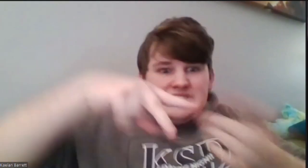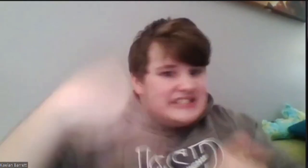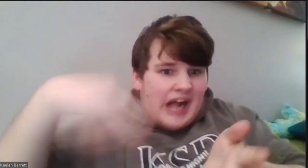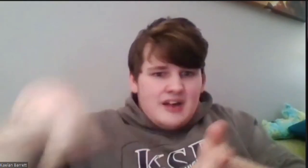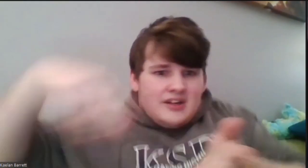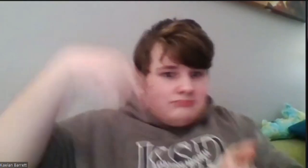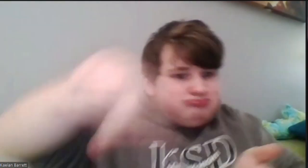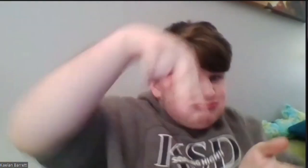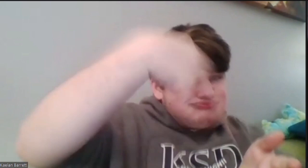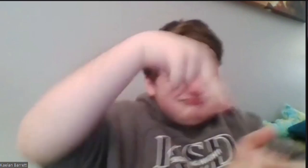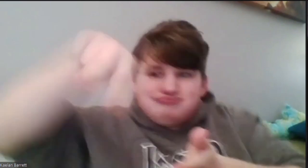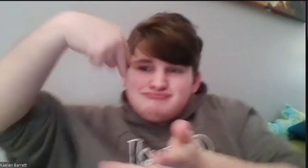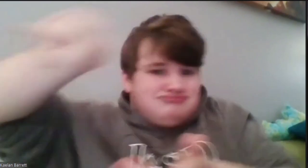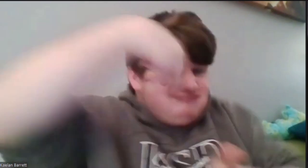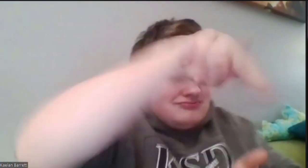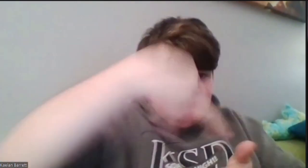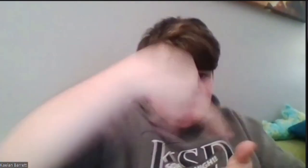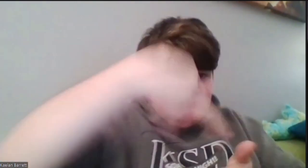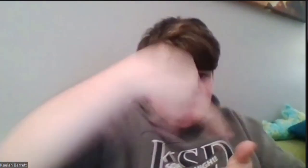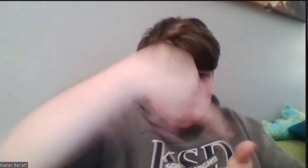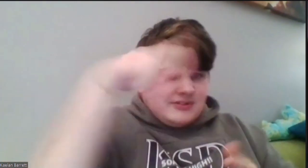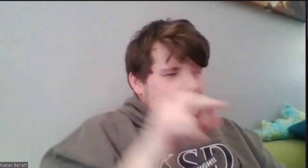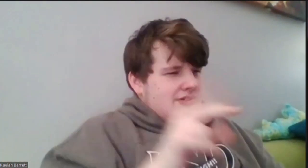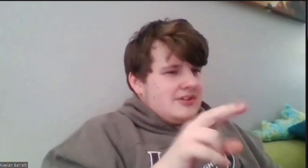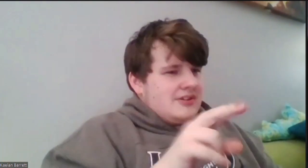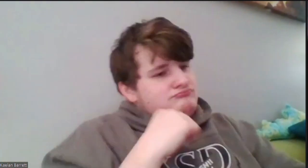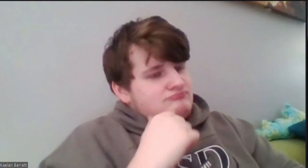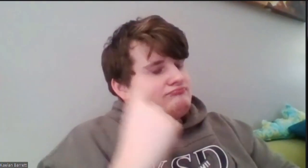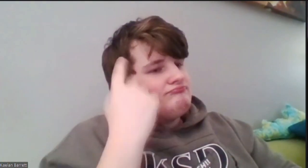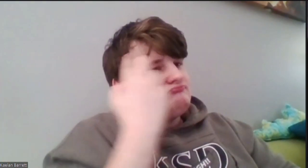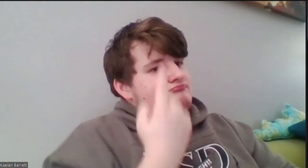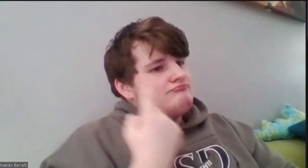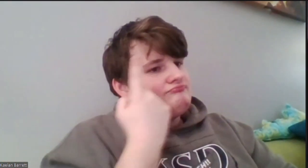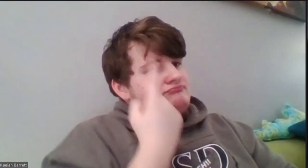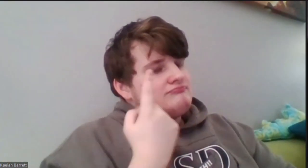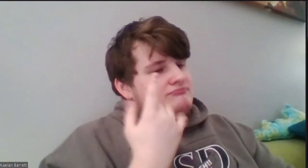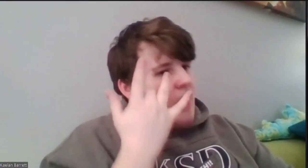He's excited. He's there. He's ready to dance. He's ready to hang out with everybody. He's thinking, huh?